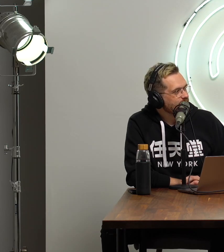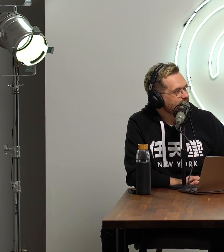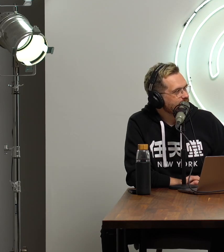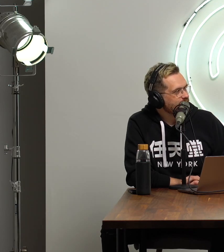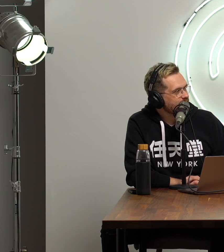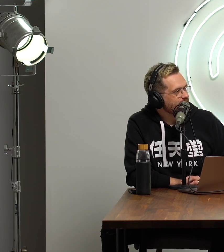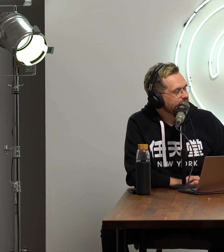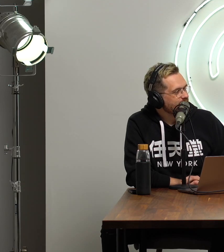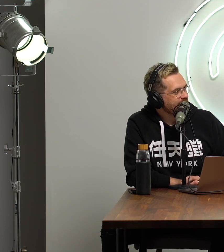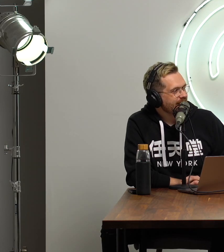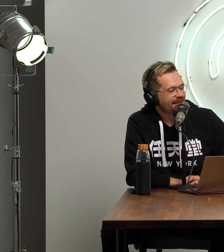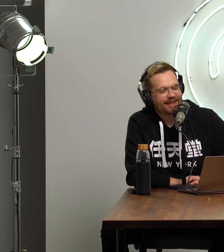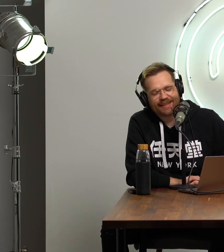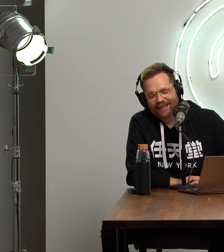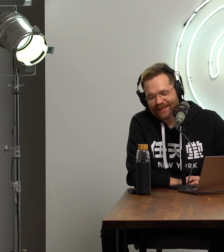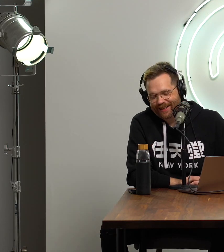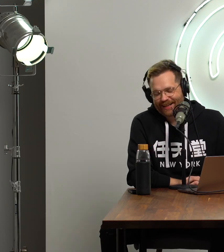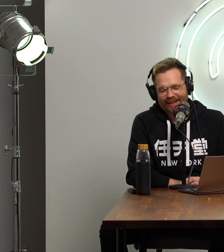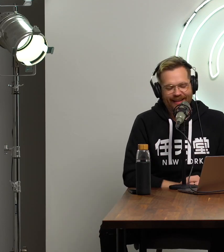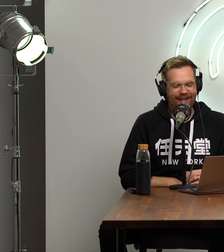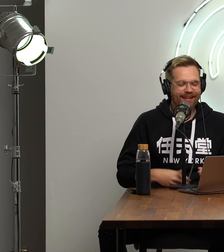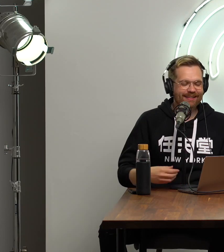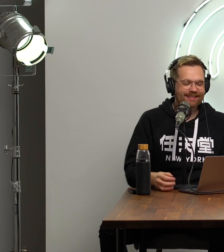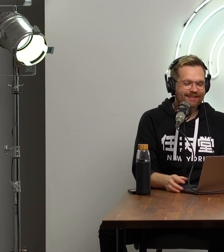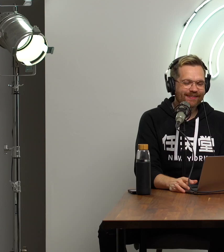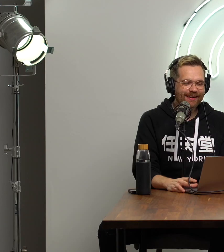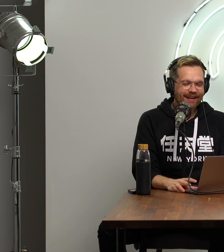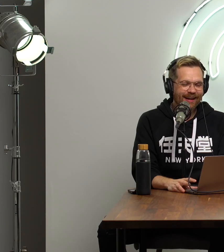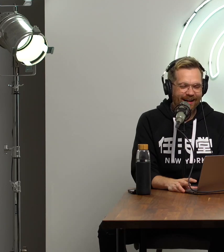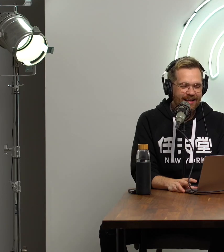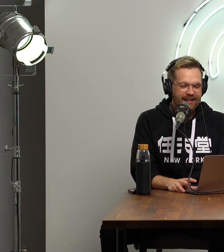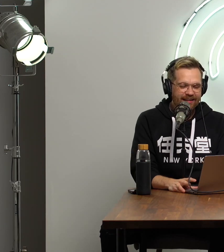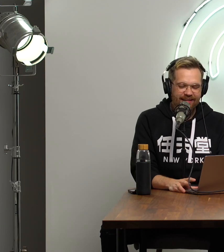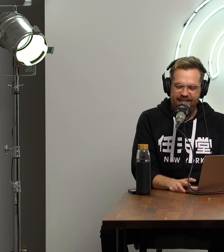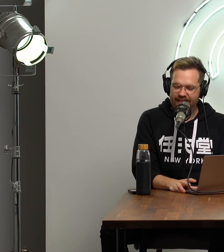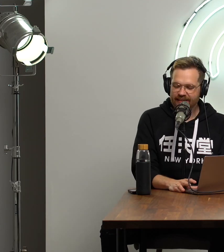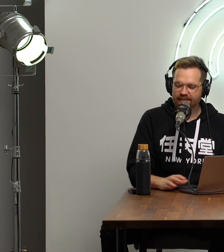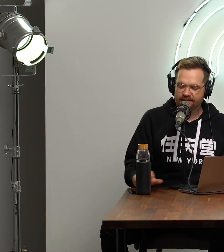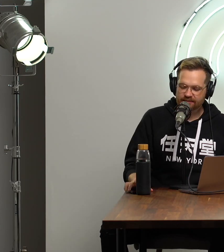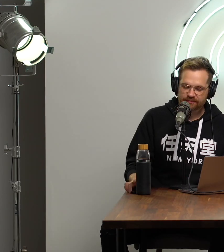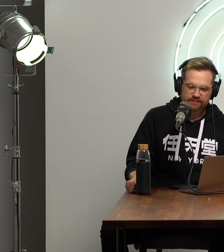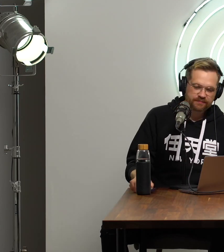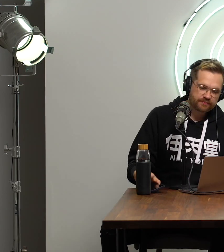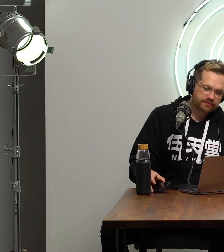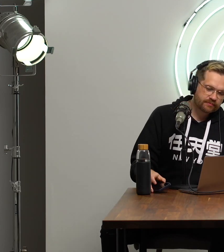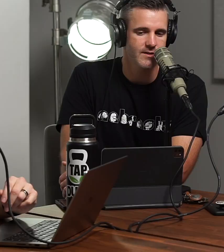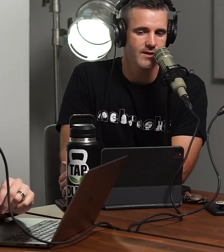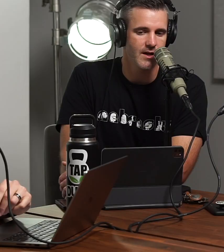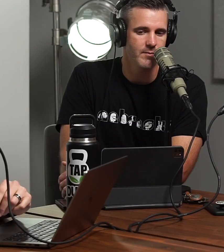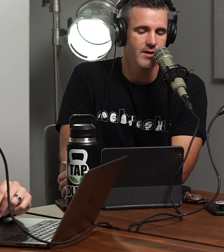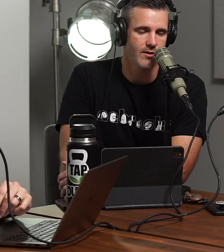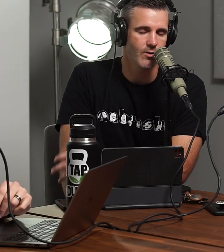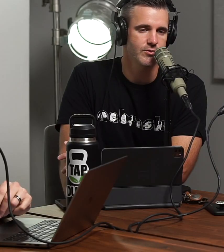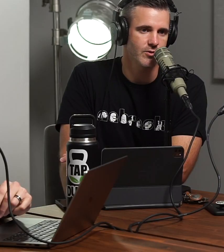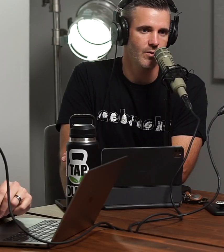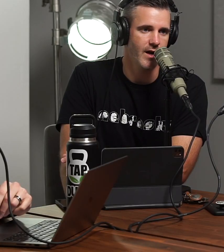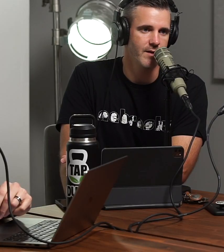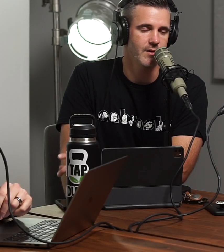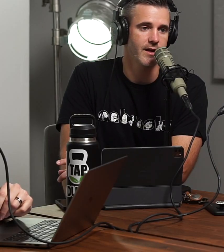the podcast that would have influenced me there there is a lot of it's definitely one of those uh i mean culture wide but like